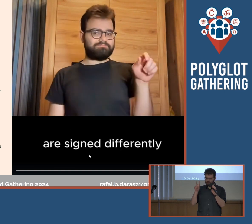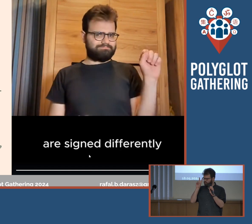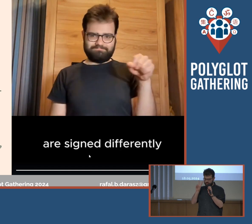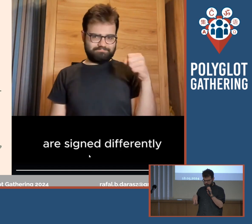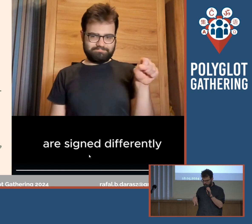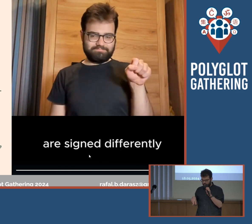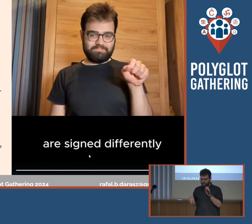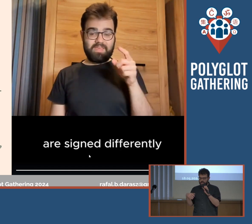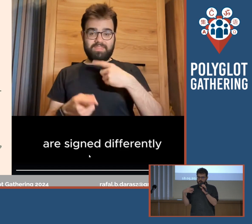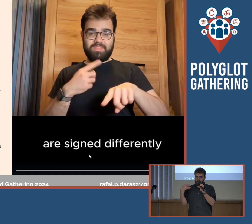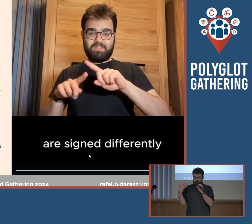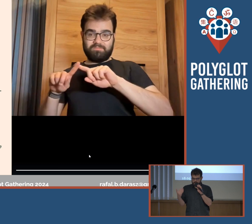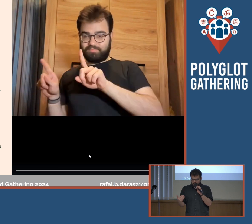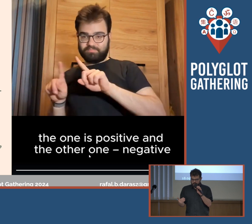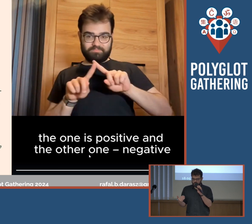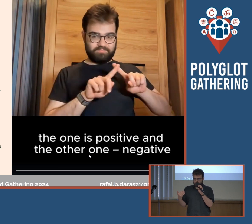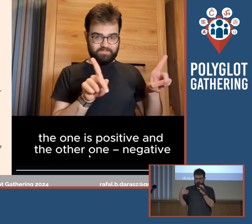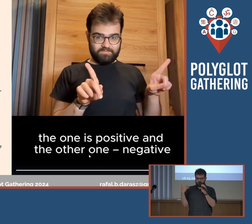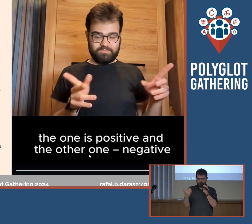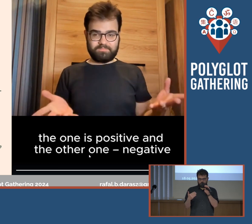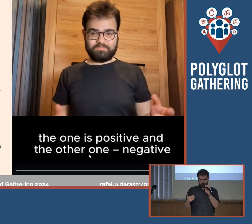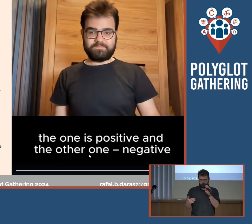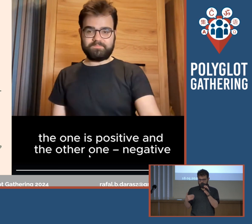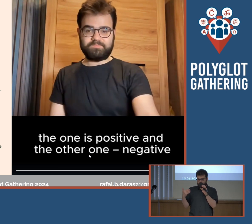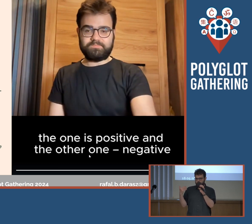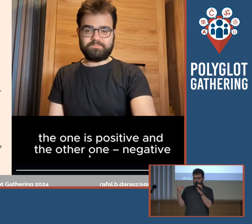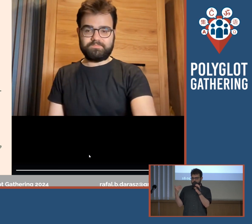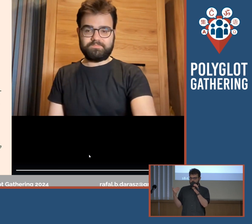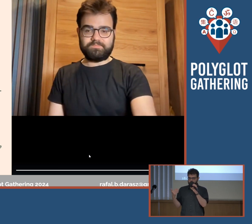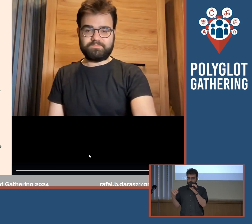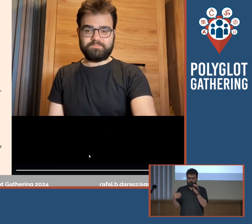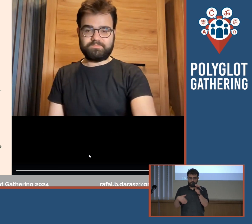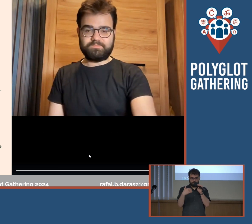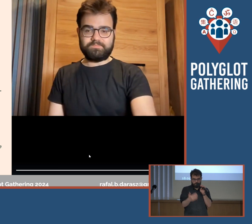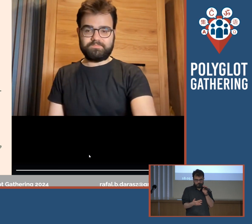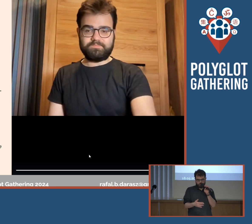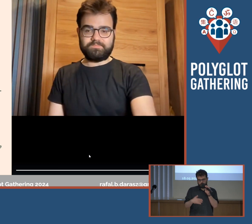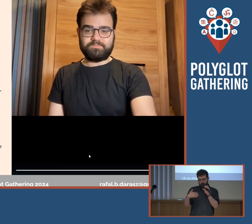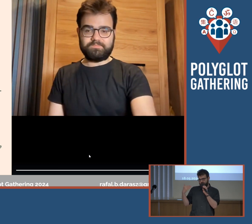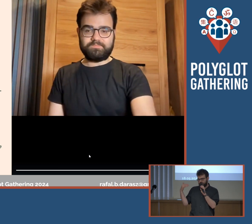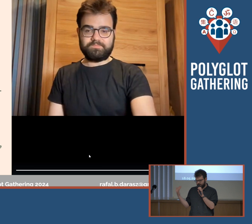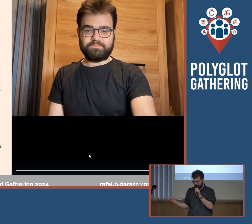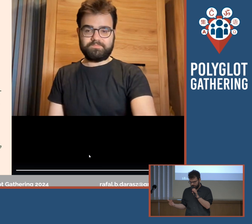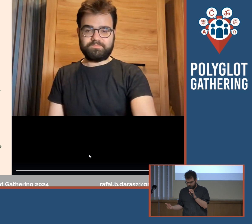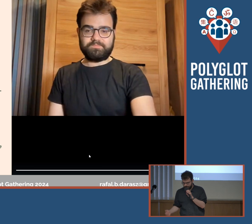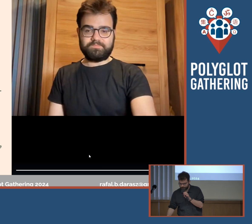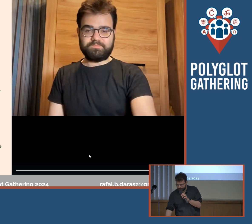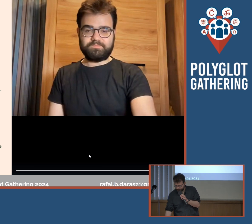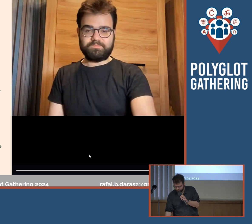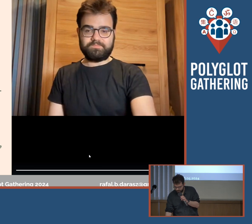know and don't know. In this case, we have different forms of an affirmative verb and a negative